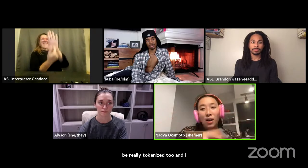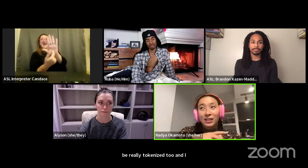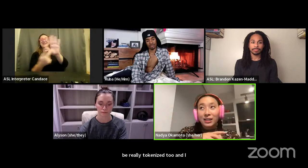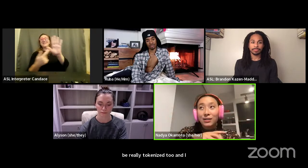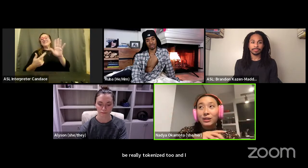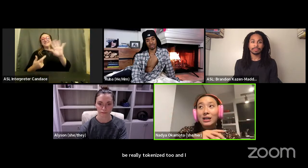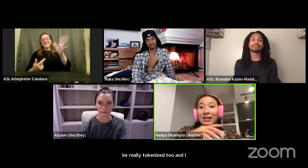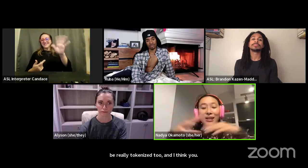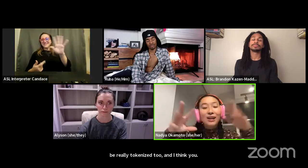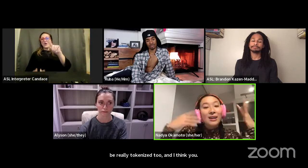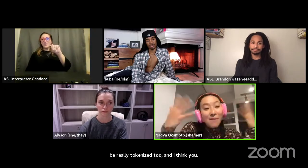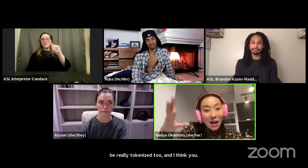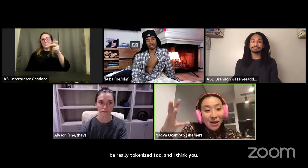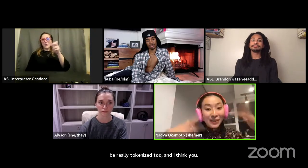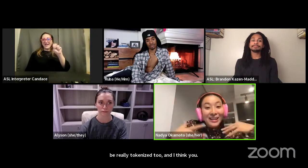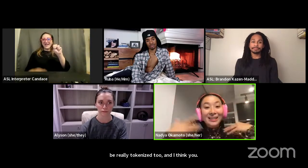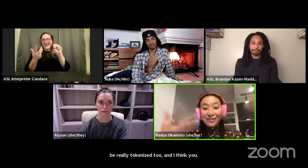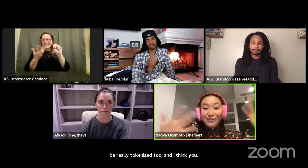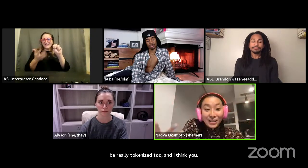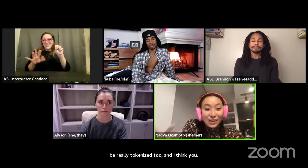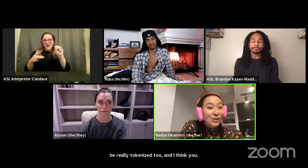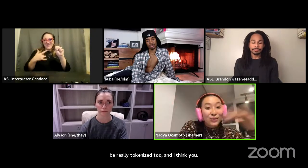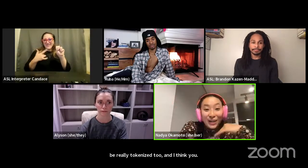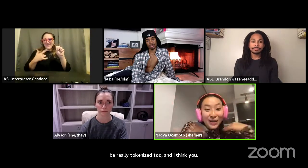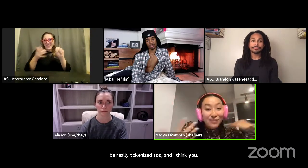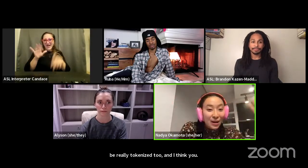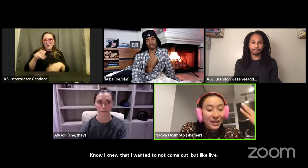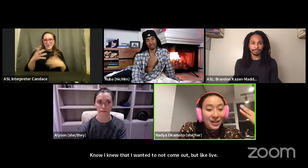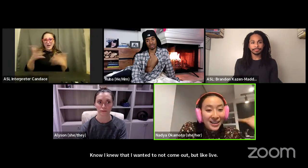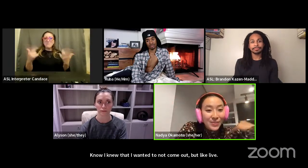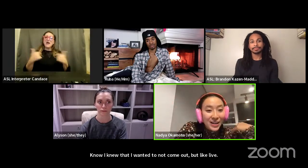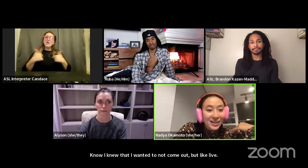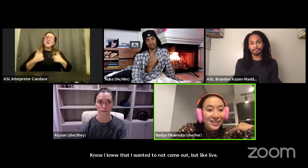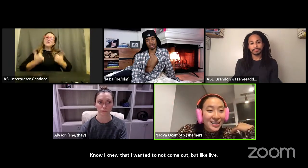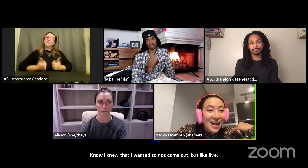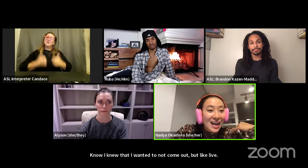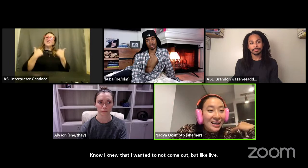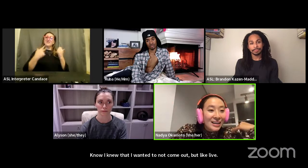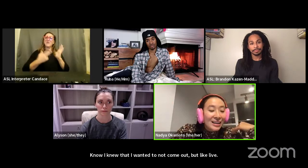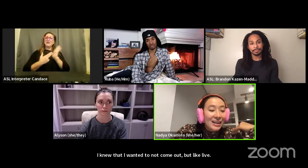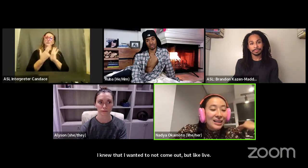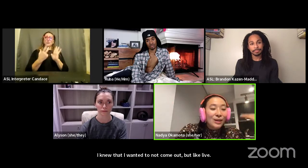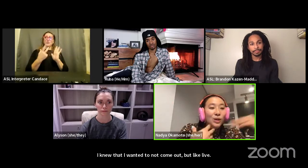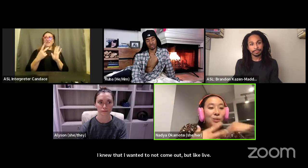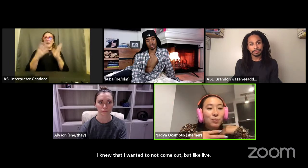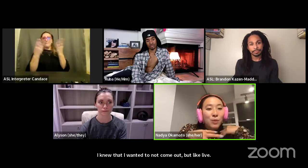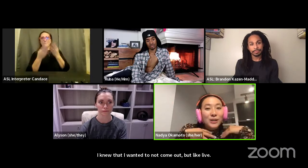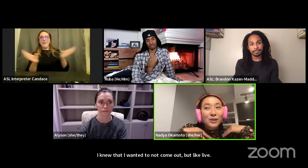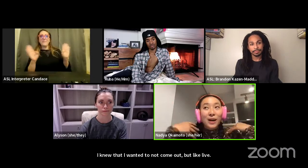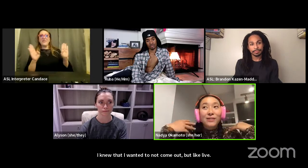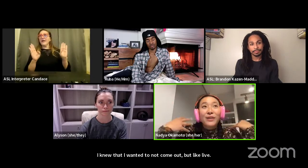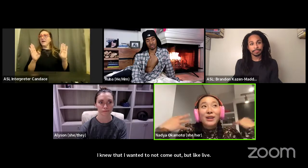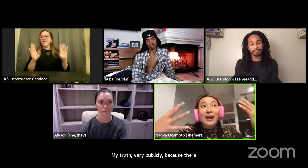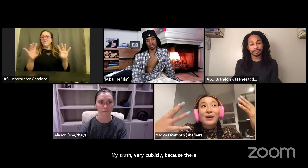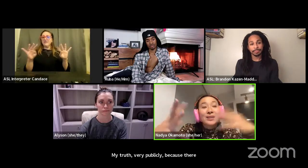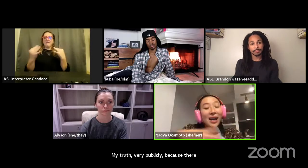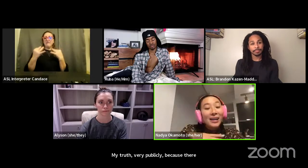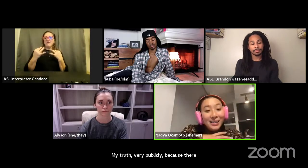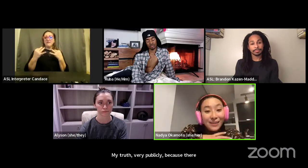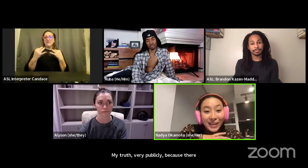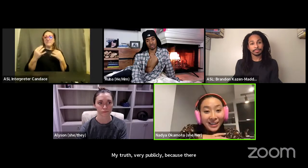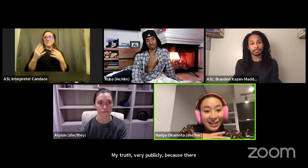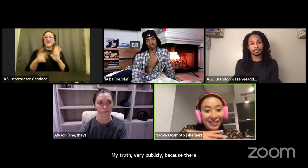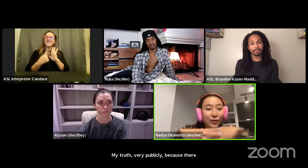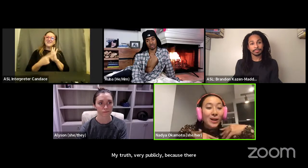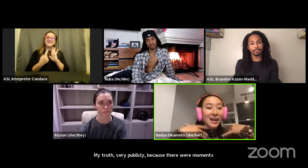that I wanted to not come out, but, like, live my truth very publicly, because there were moments where I felt like I was